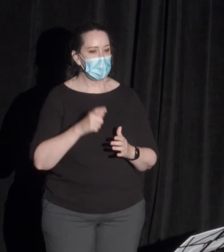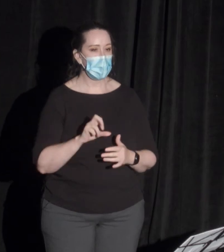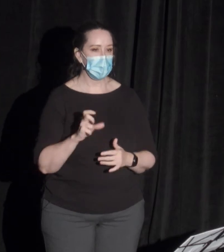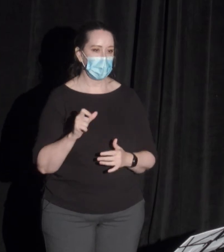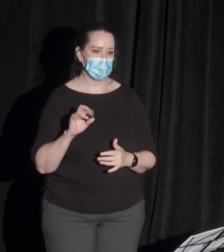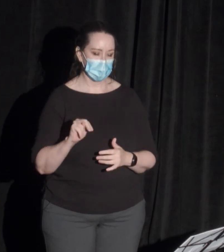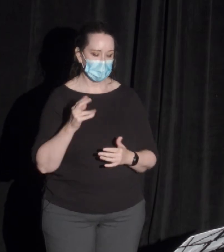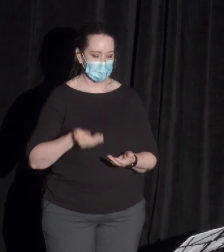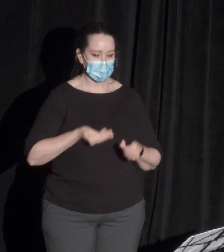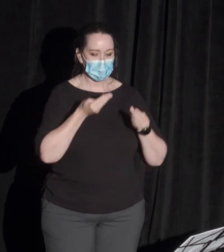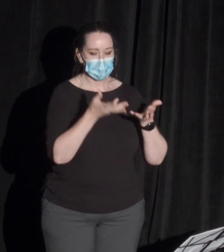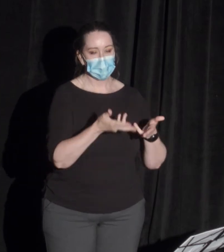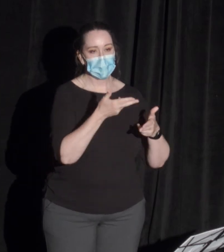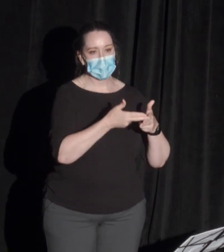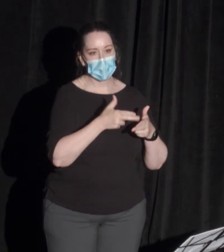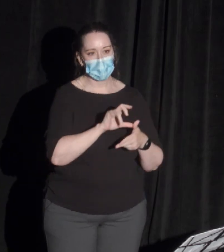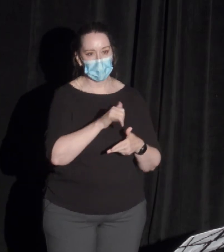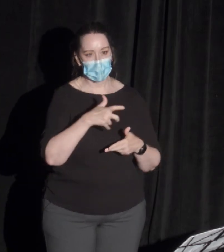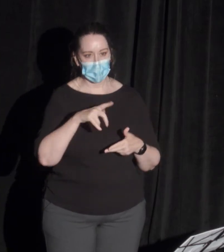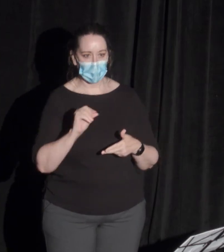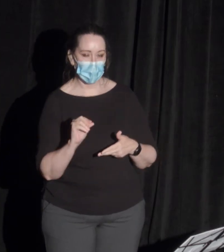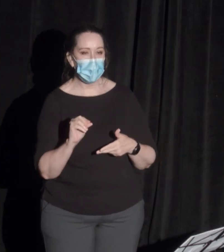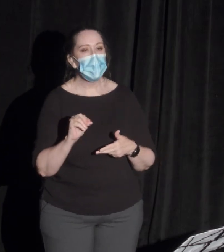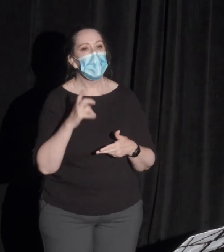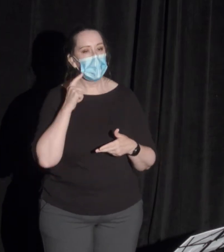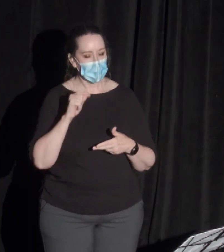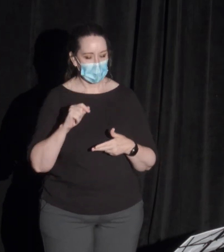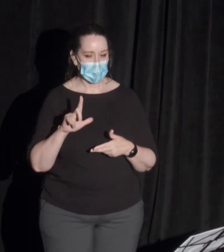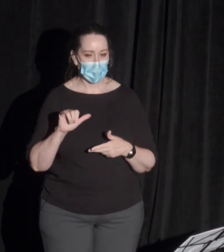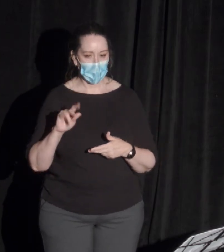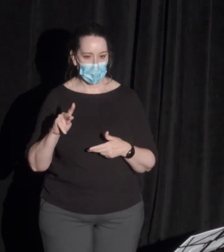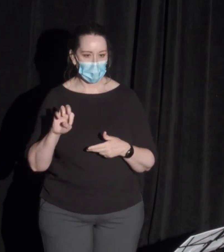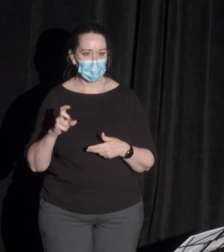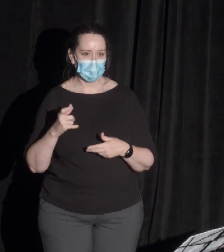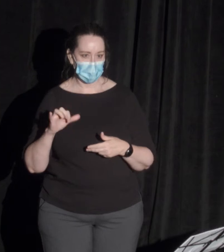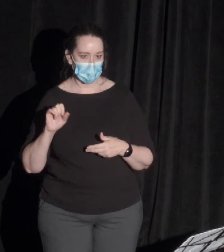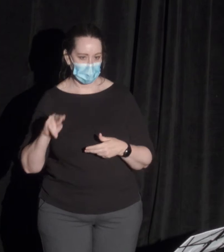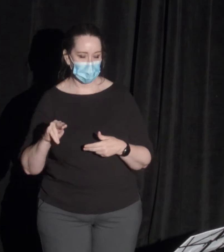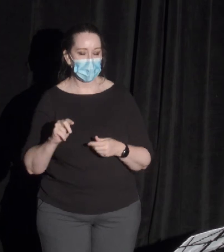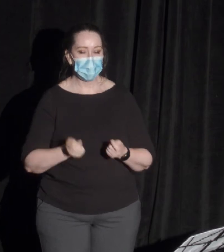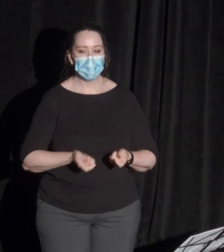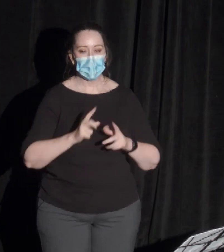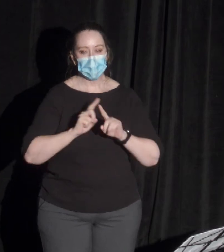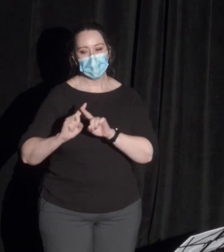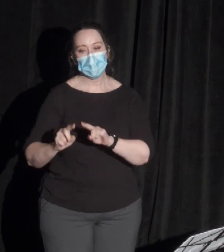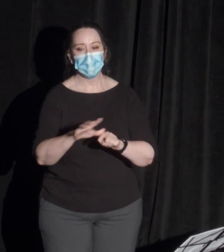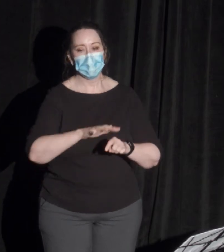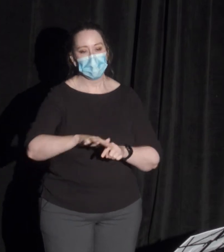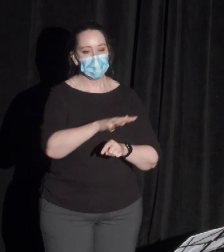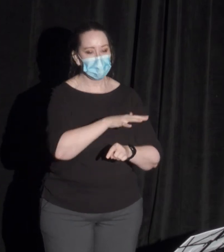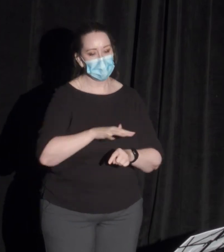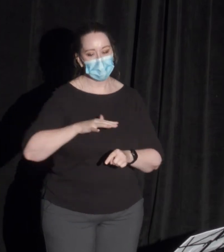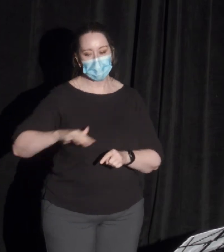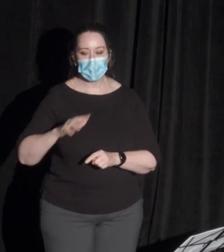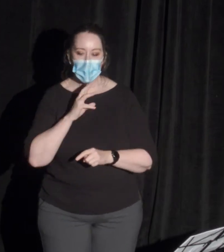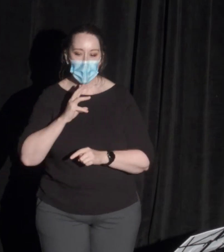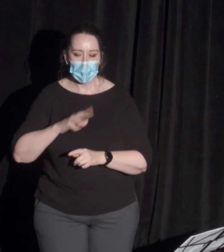providing the names of Chicago and Lake Michigan, along with multiple territories, waterways, roads, and parks in